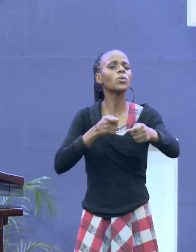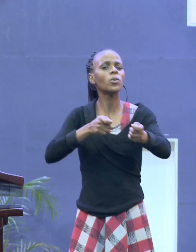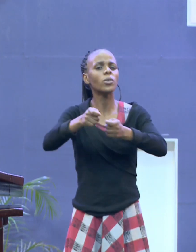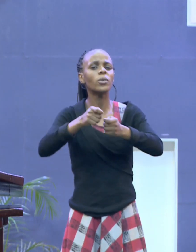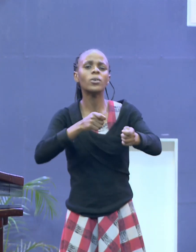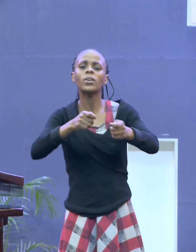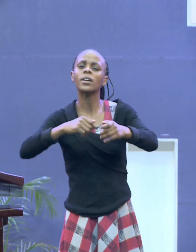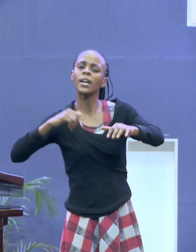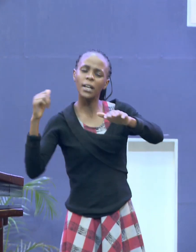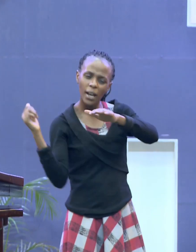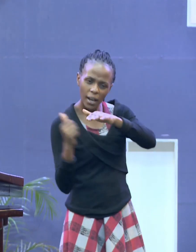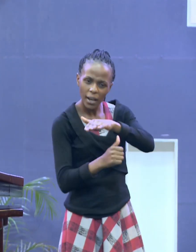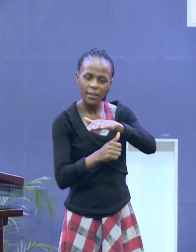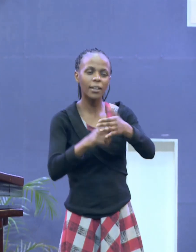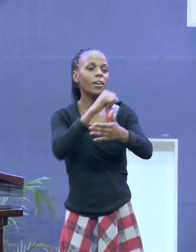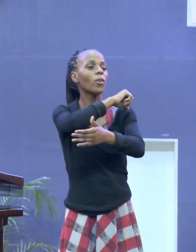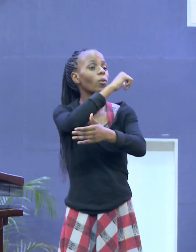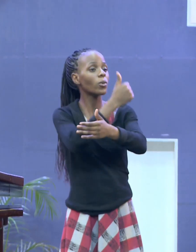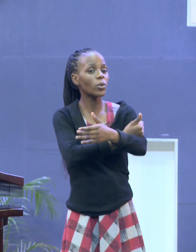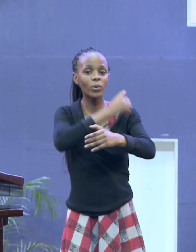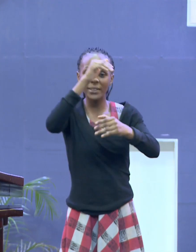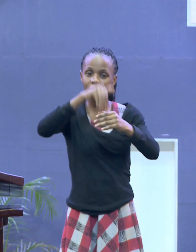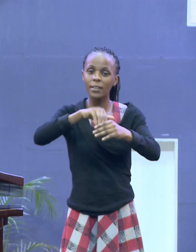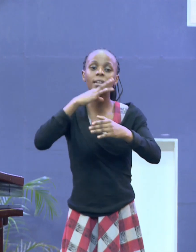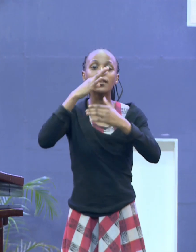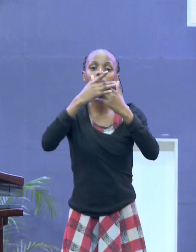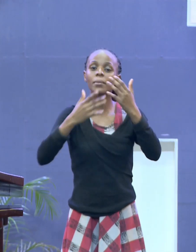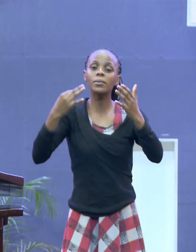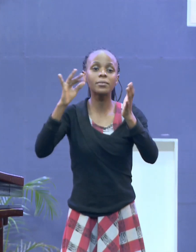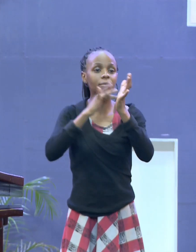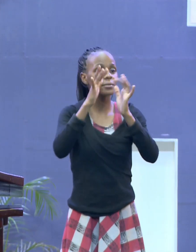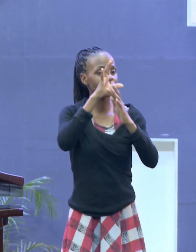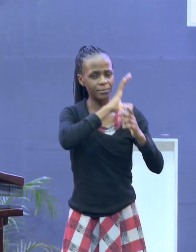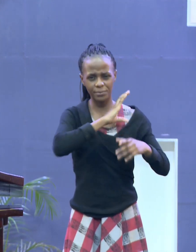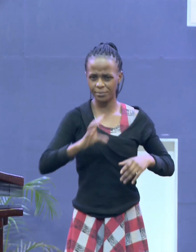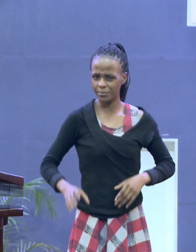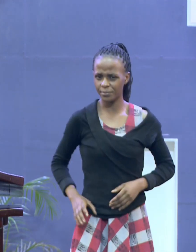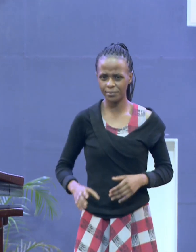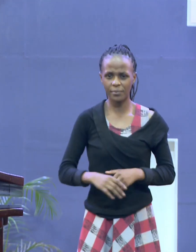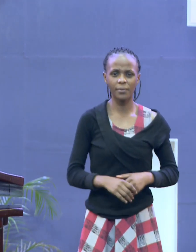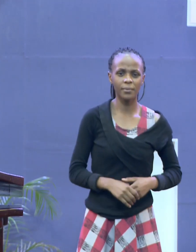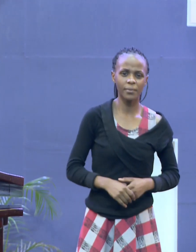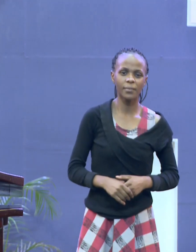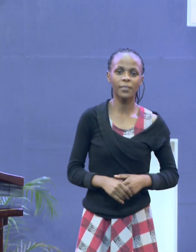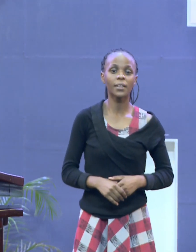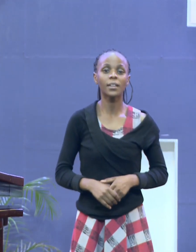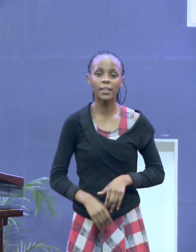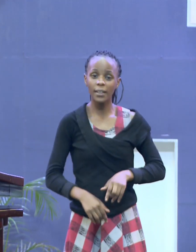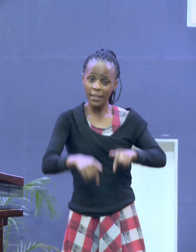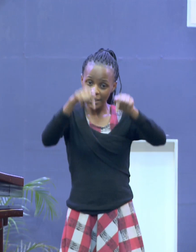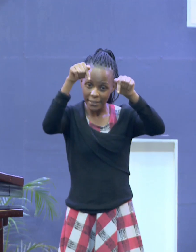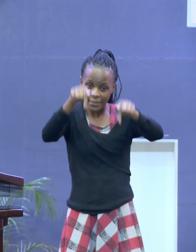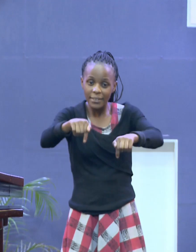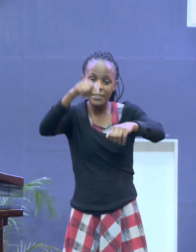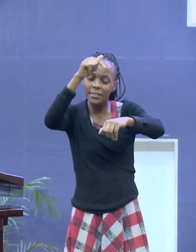obutudde mu musayi gwa Kristo. This time when it's the authority in the blood of Jesus that reigns over you. Kumulundi guno ng'ofugibwa